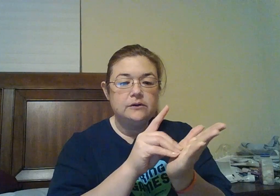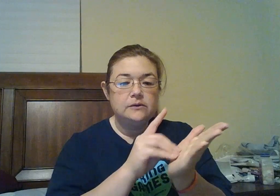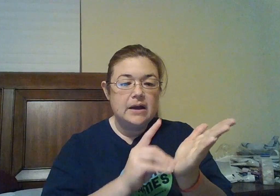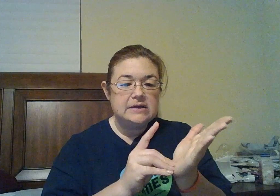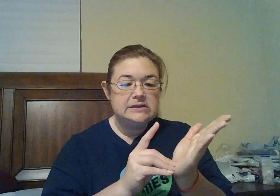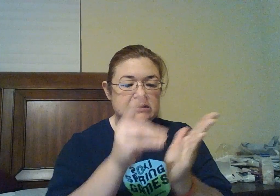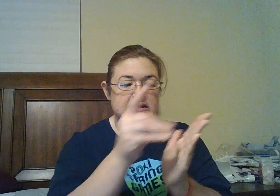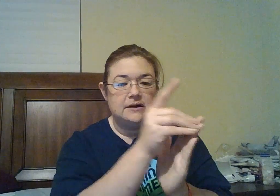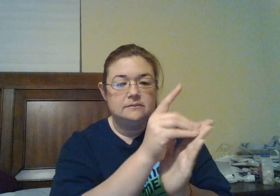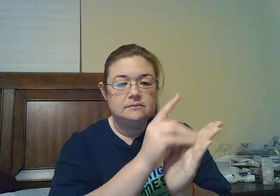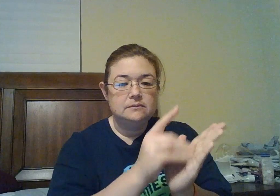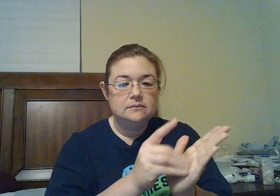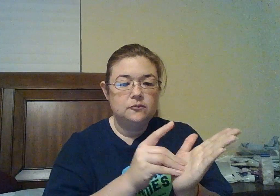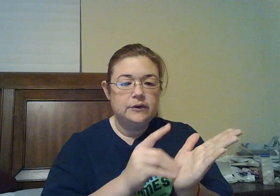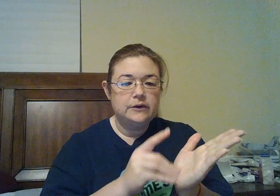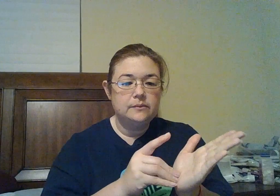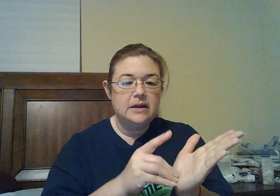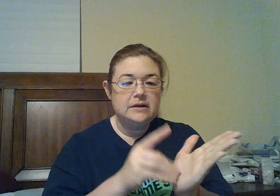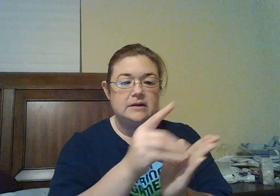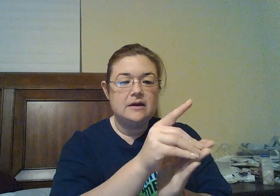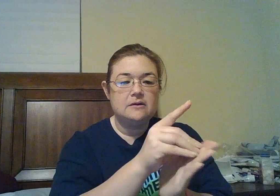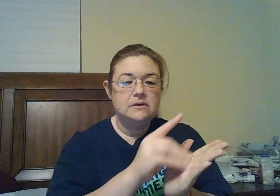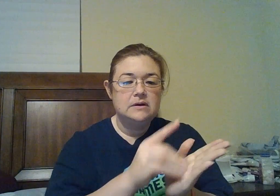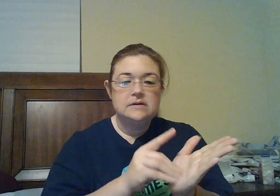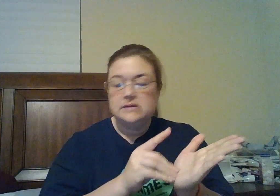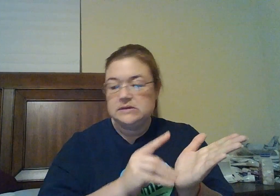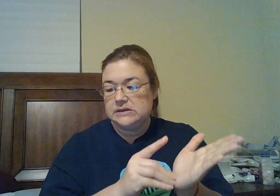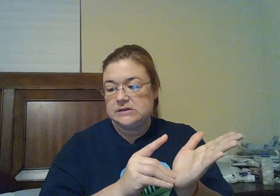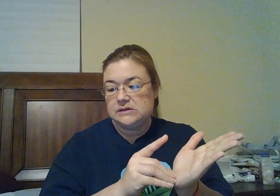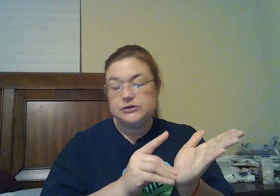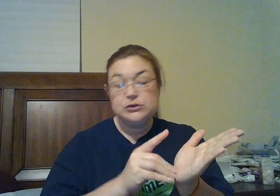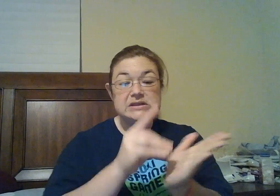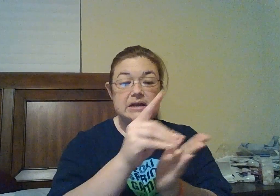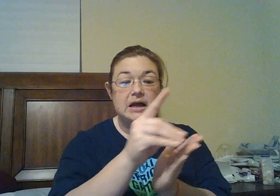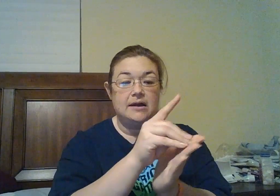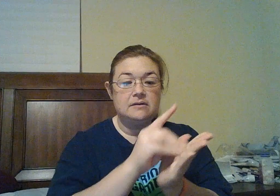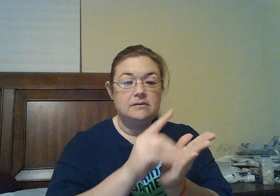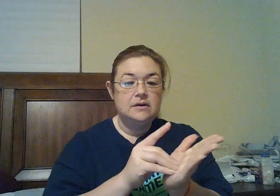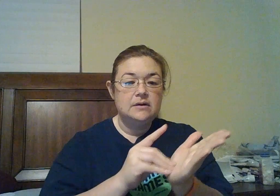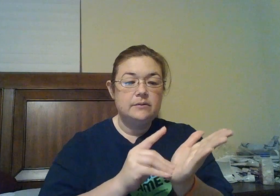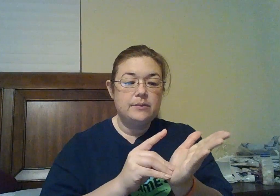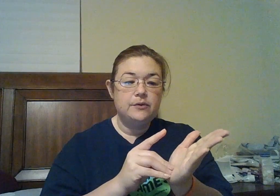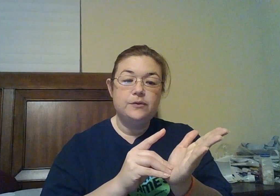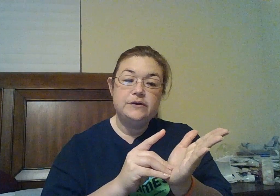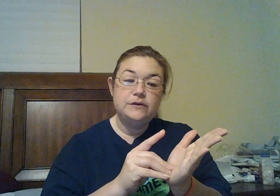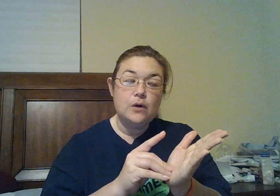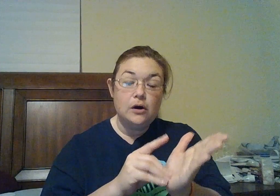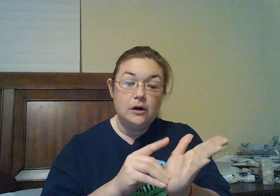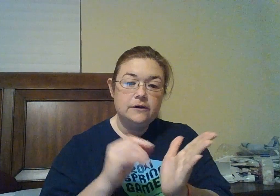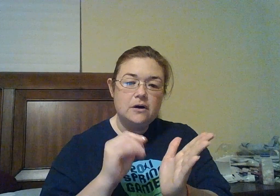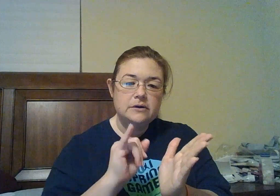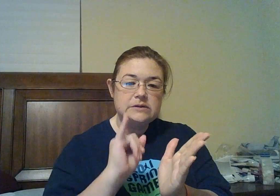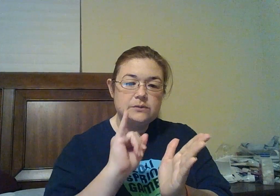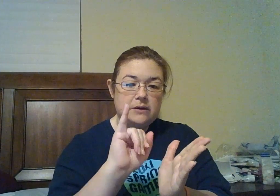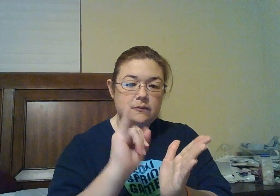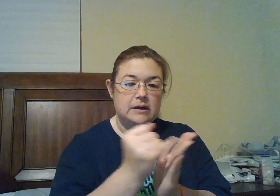my D down. Wiggle my D down. This is to design. Remember, if we do art, art is what? With an